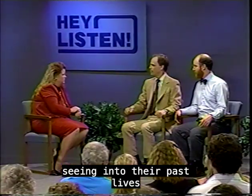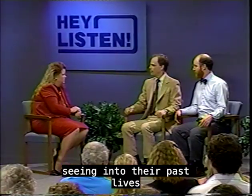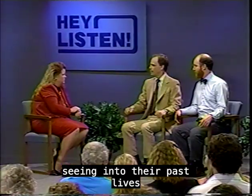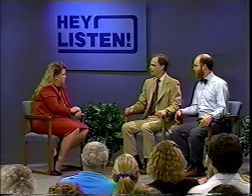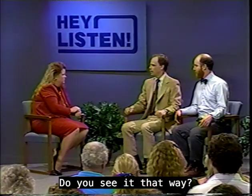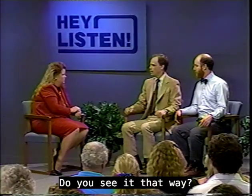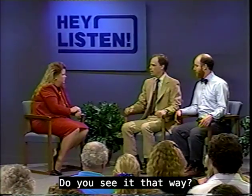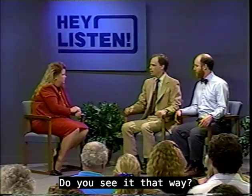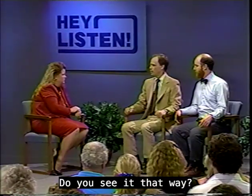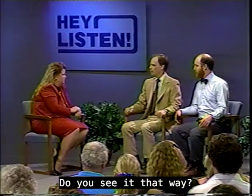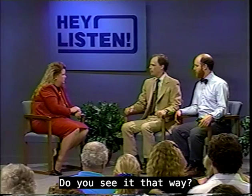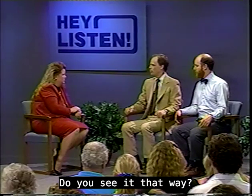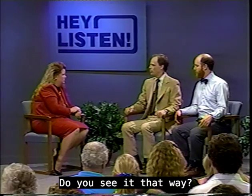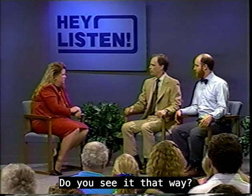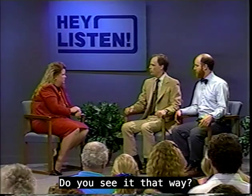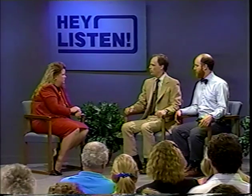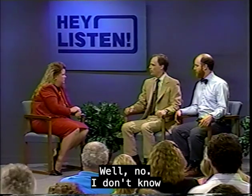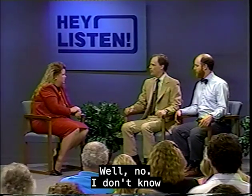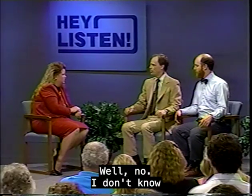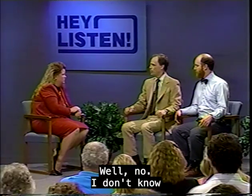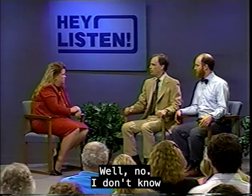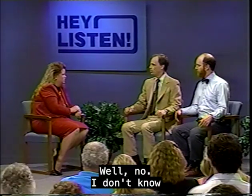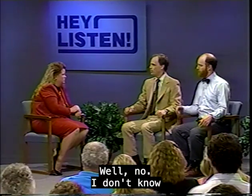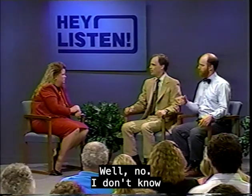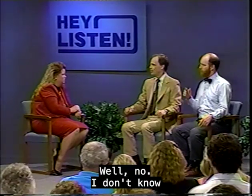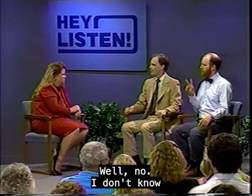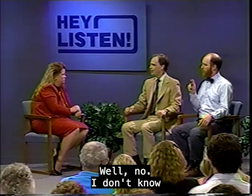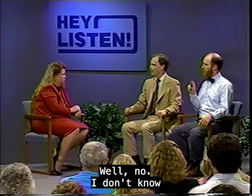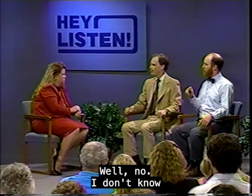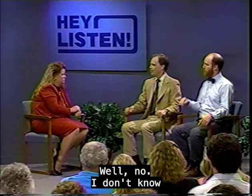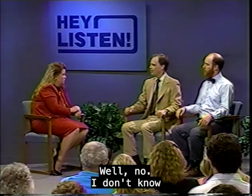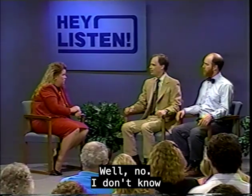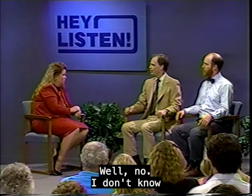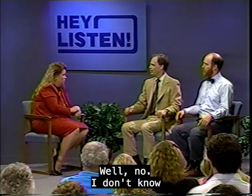dangerous. Do you see it that way? Well, no.